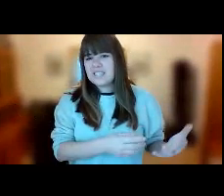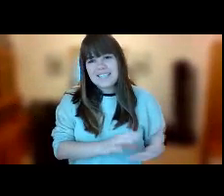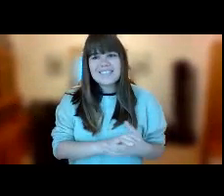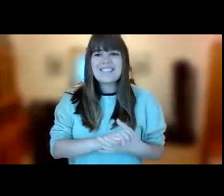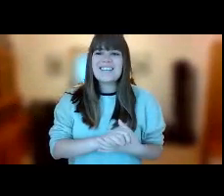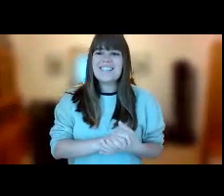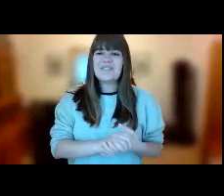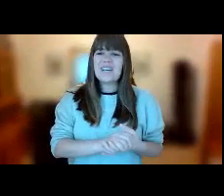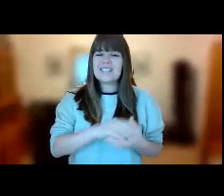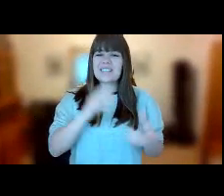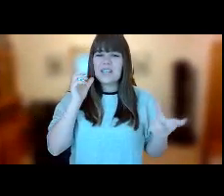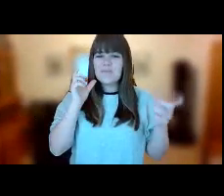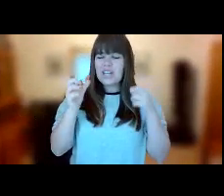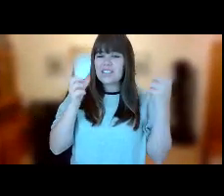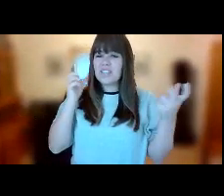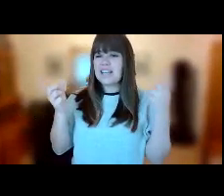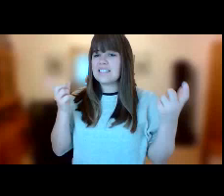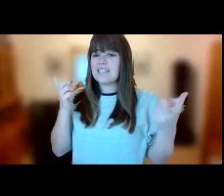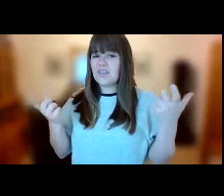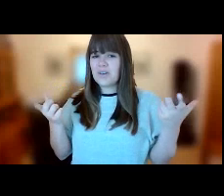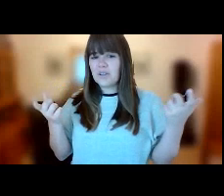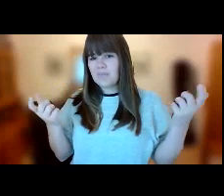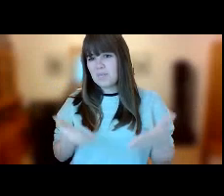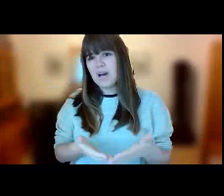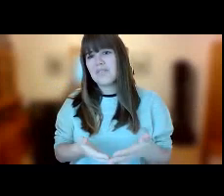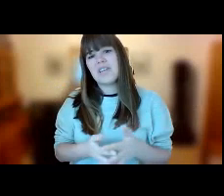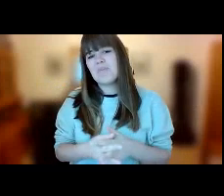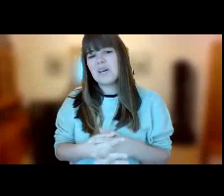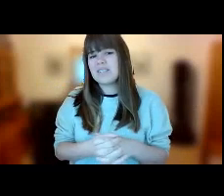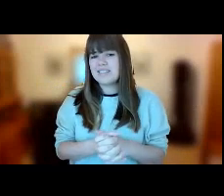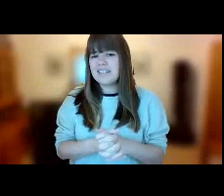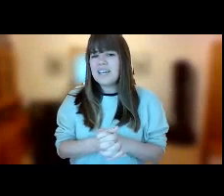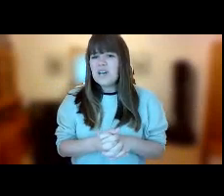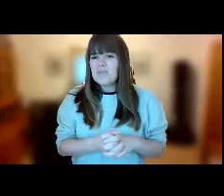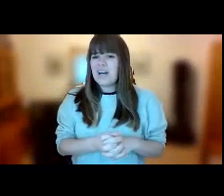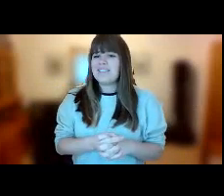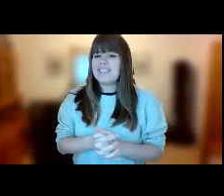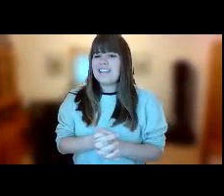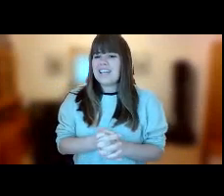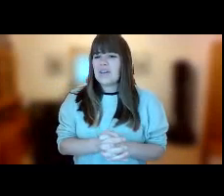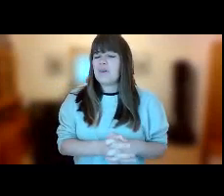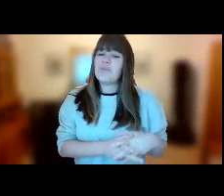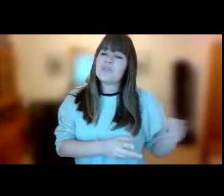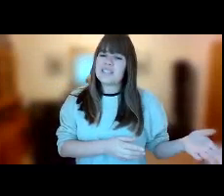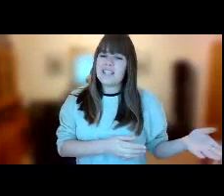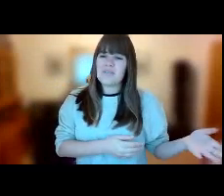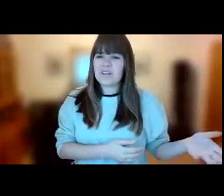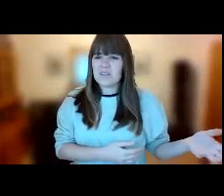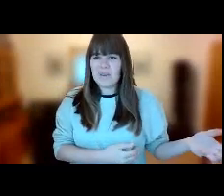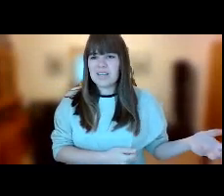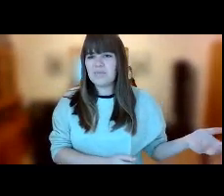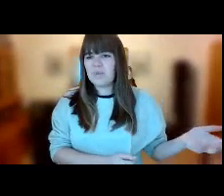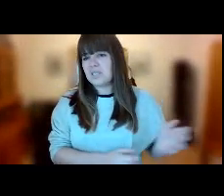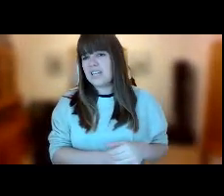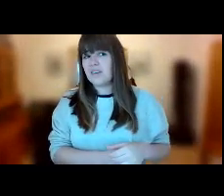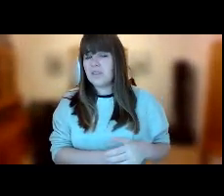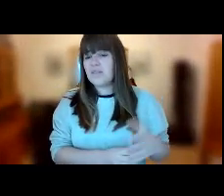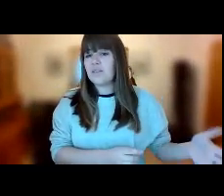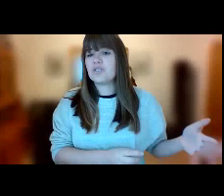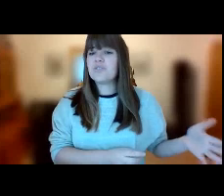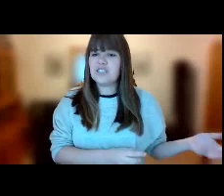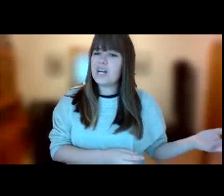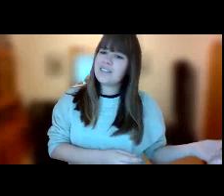negative connotations and is going to change the lens and the view that people have of that person. But actually, if we wouldn't say that in front of the person, we would